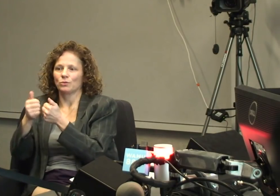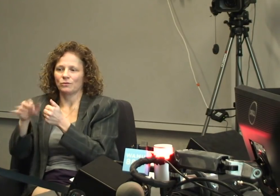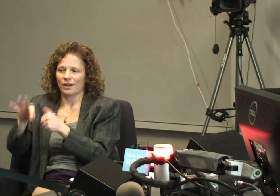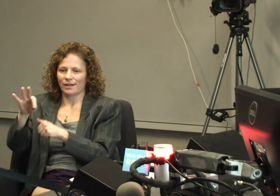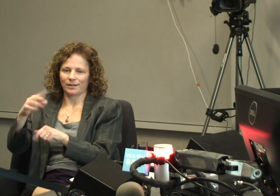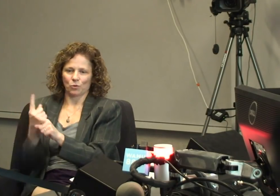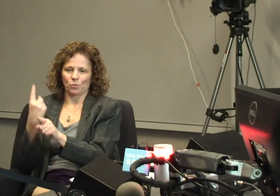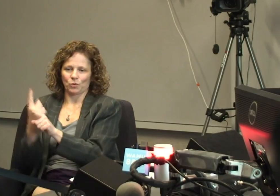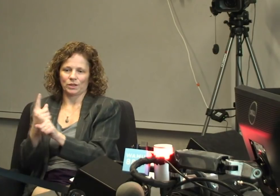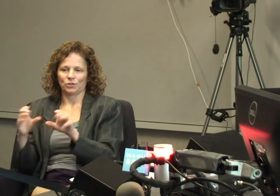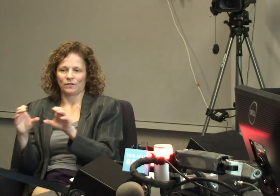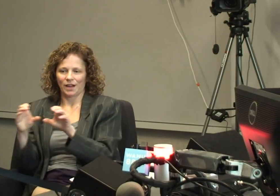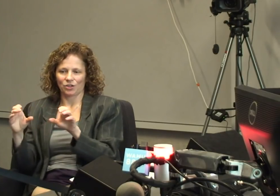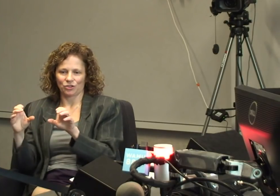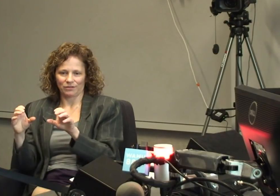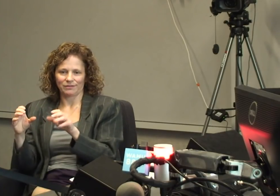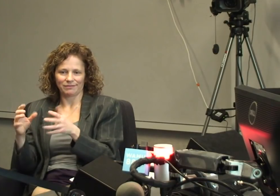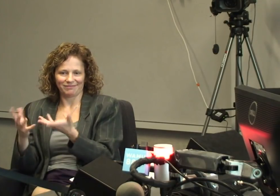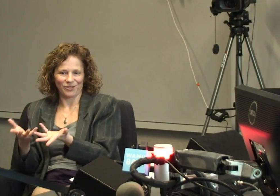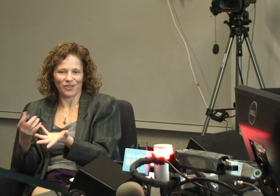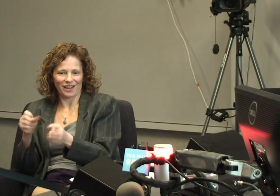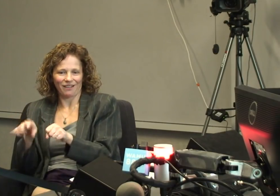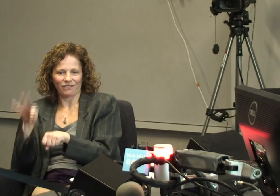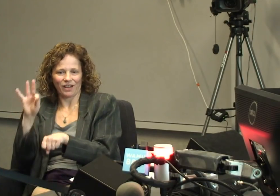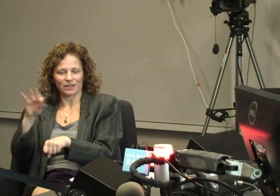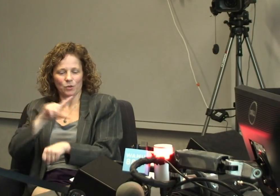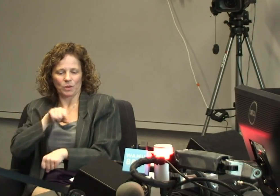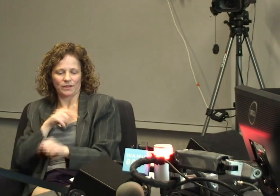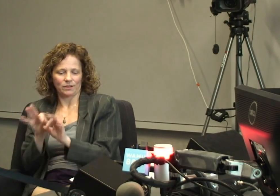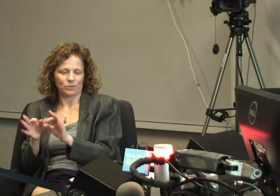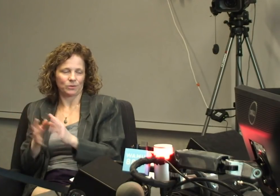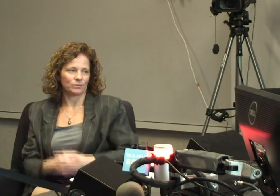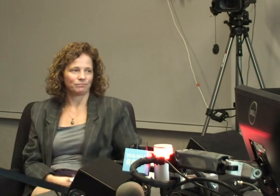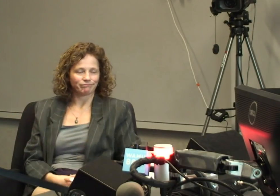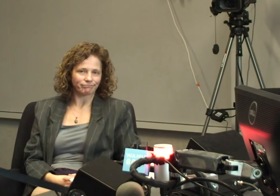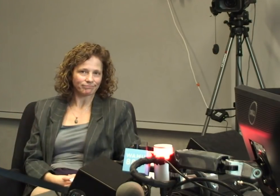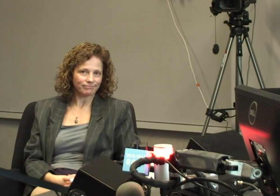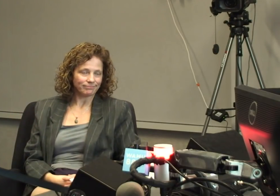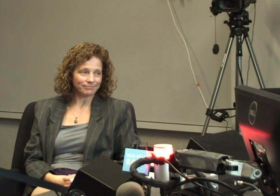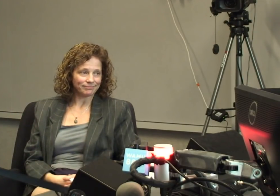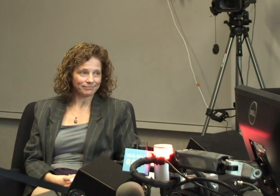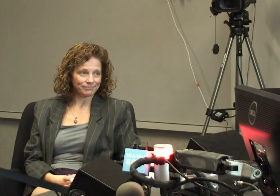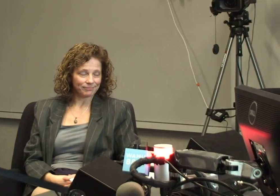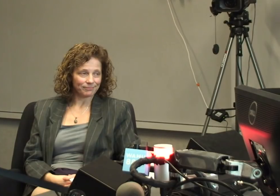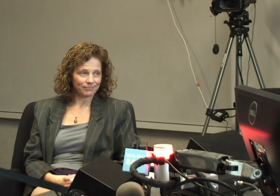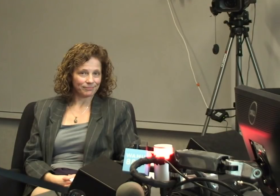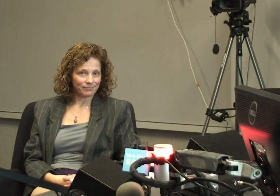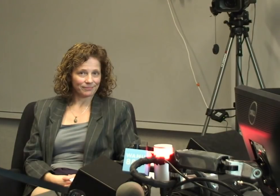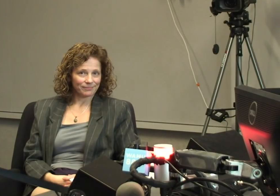people who do know how to go about finding a qualified interpreter, a certified interpreter to ensure that quality interpretation is provided.